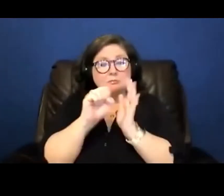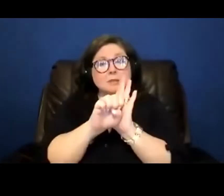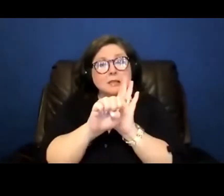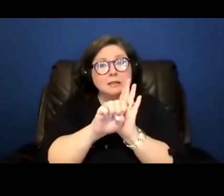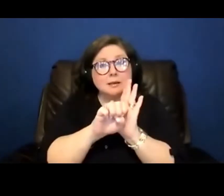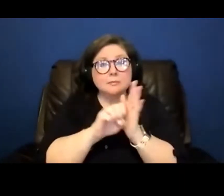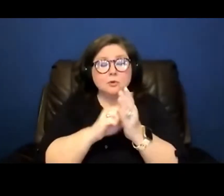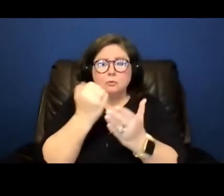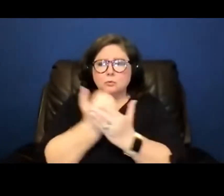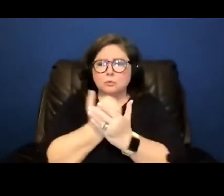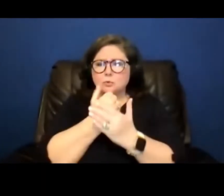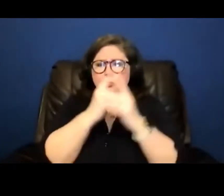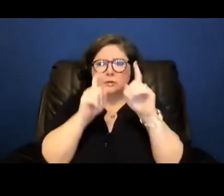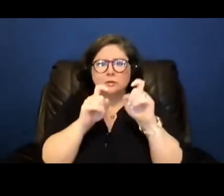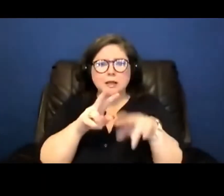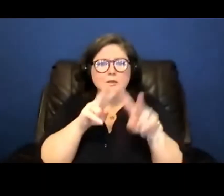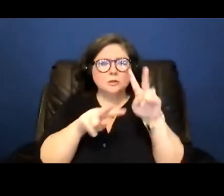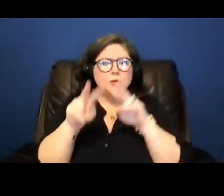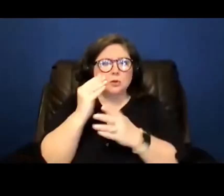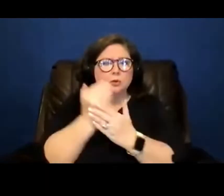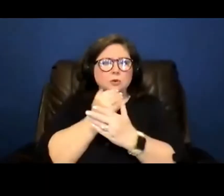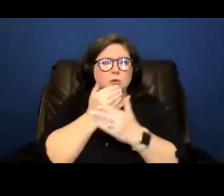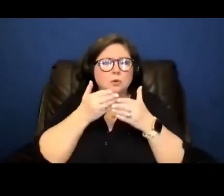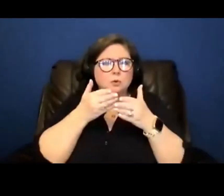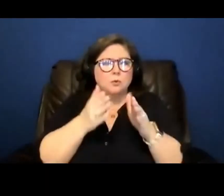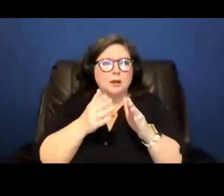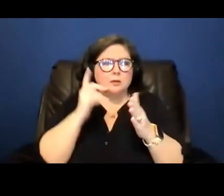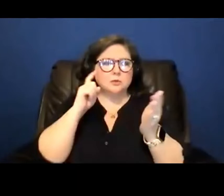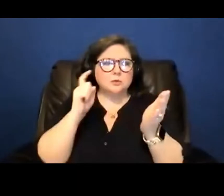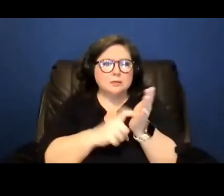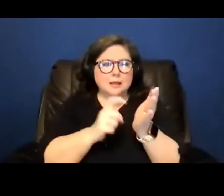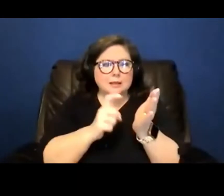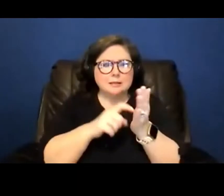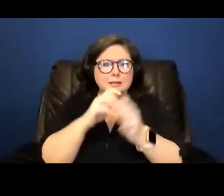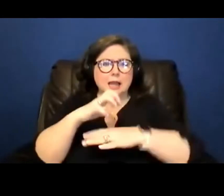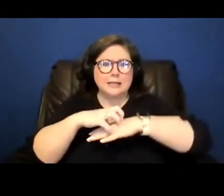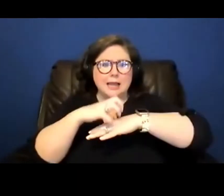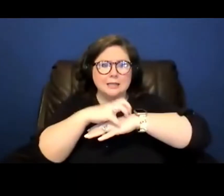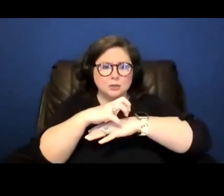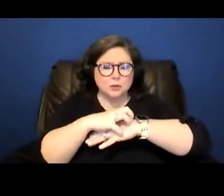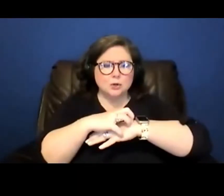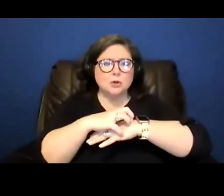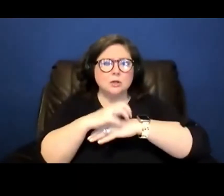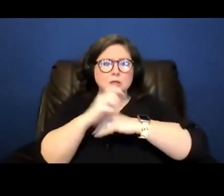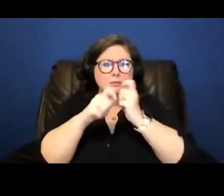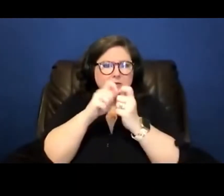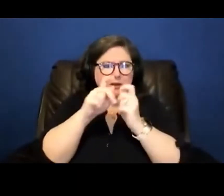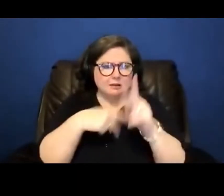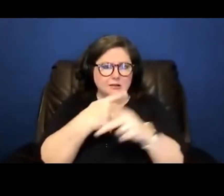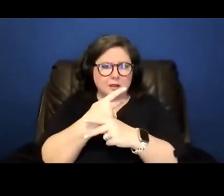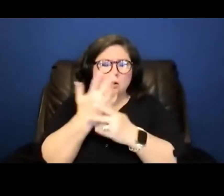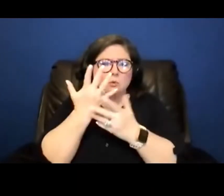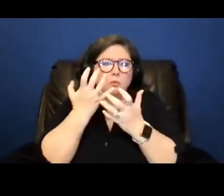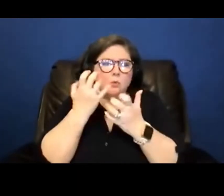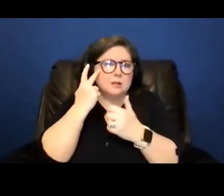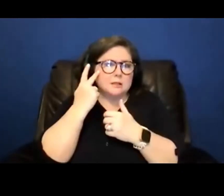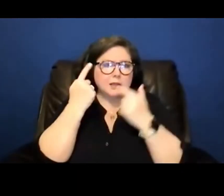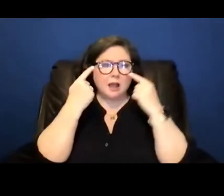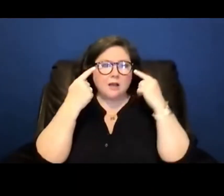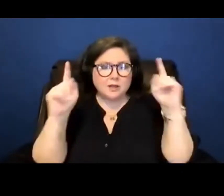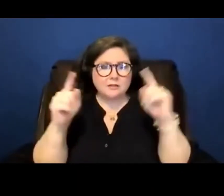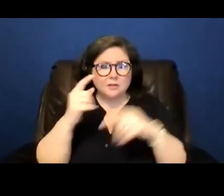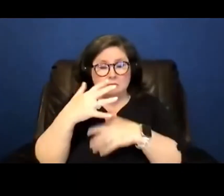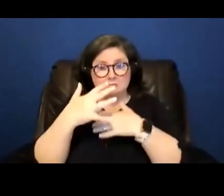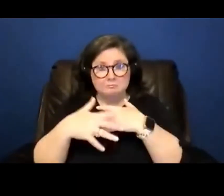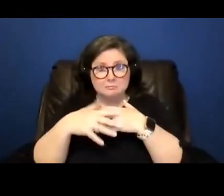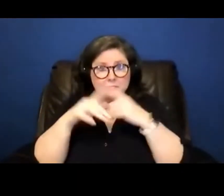be a new test looking at new ways to detect a cancer. So they want to see how effective this new test is, such as a blood test